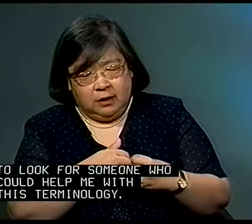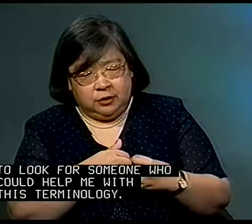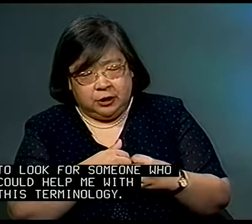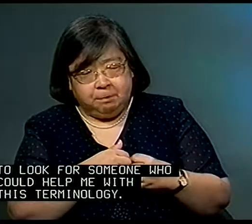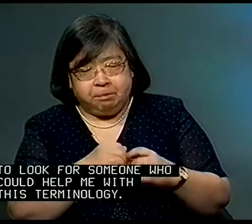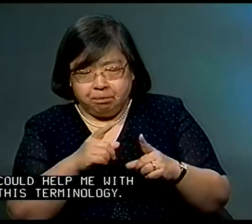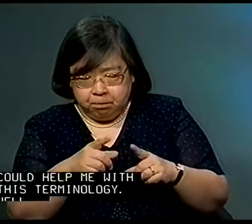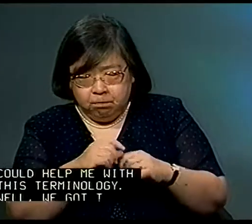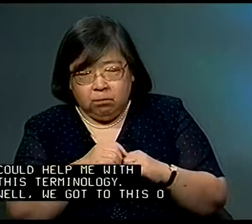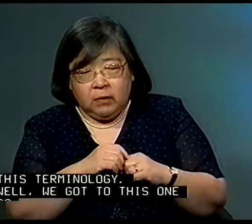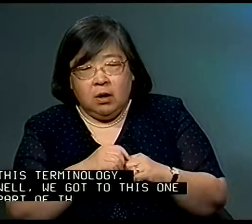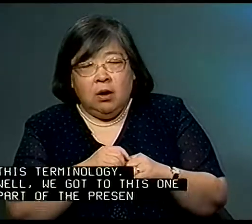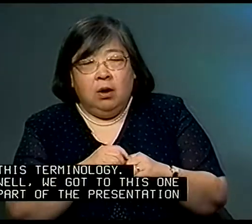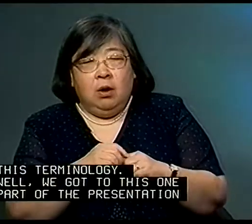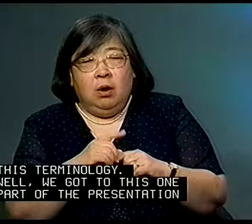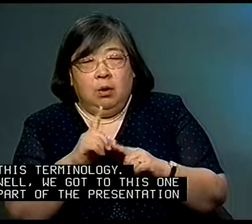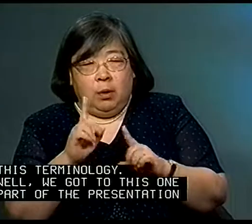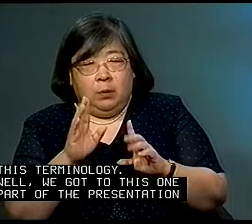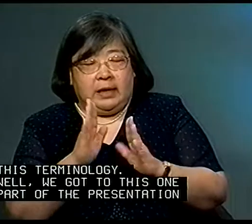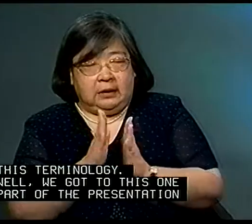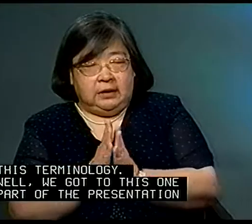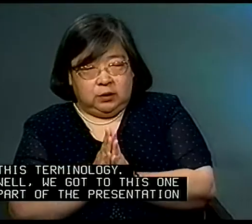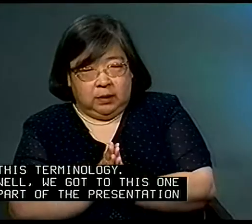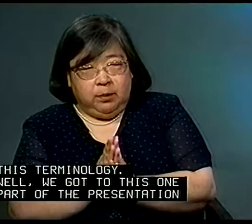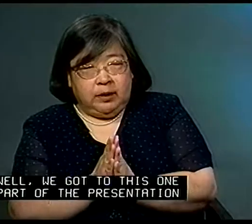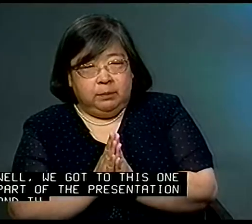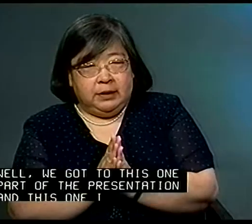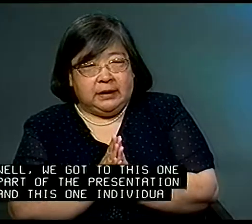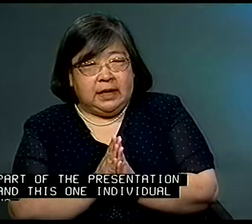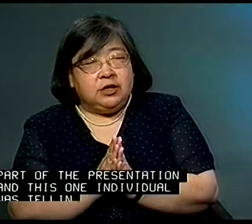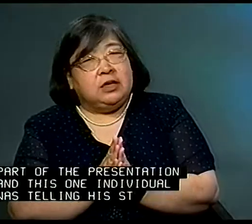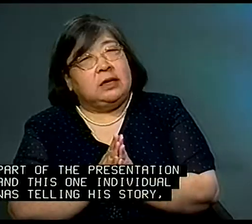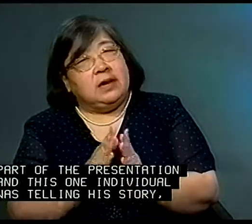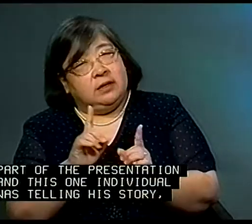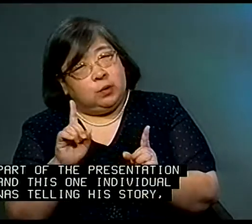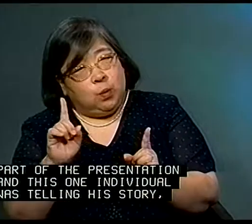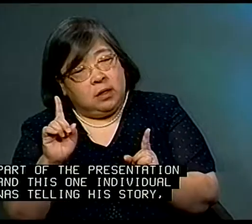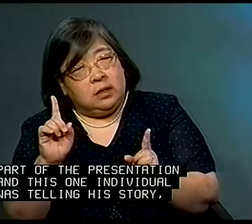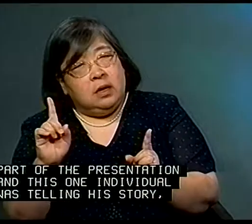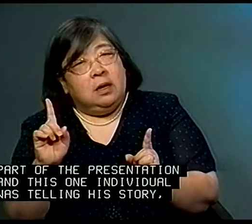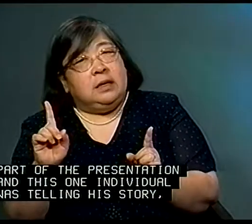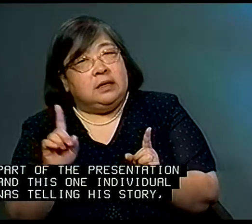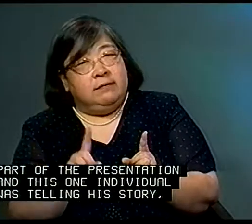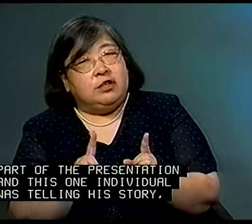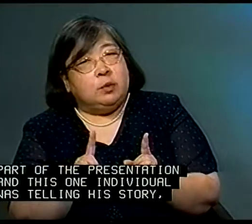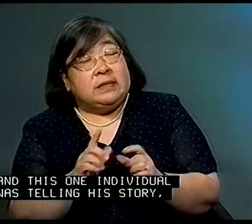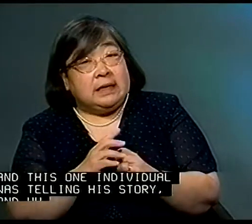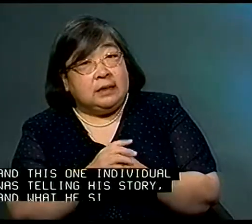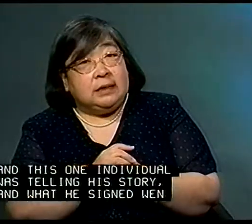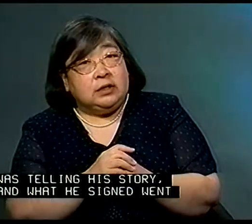terminology. Well, we got to this one part of the presentation, and this one individual was telling his